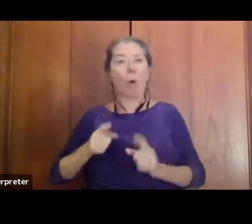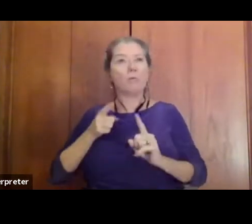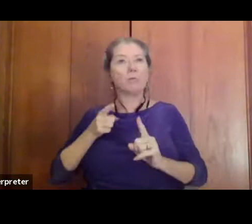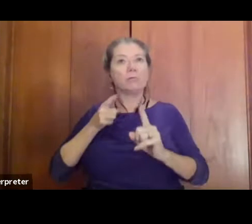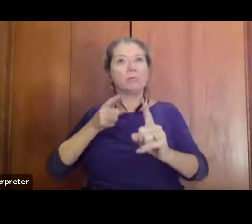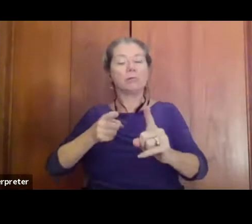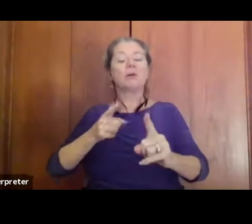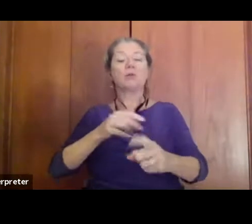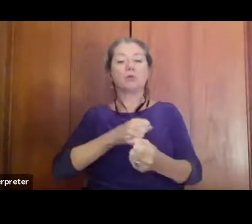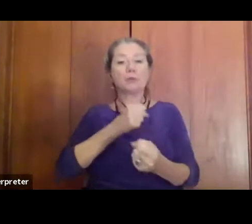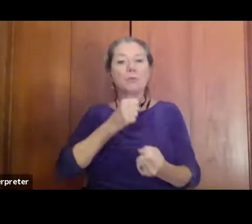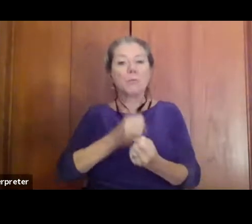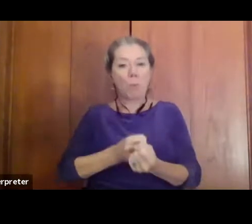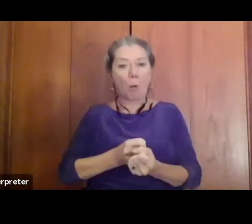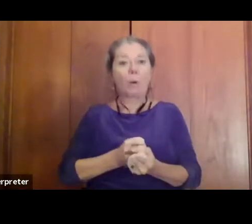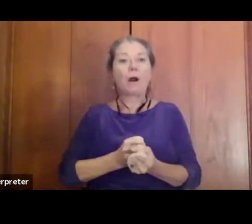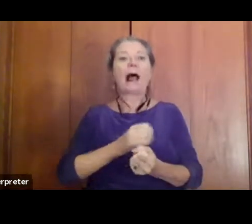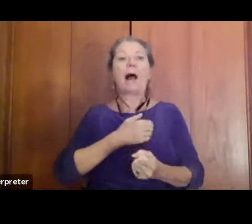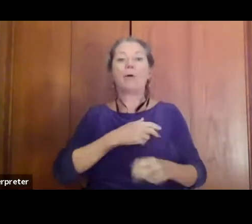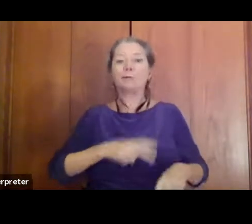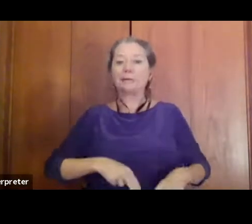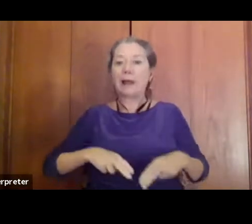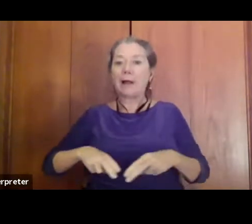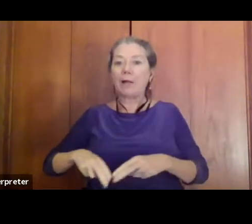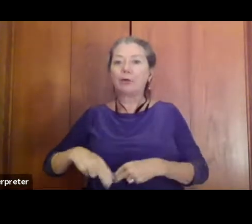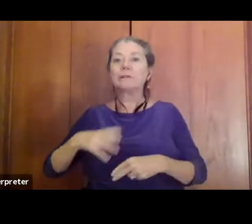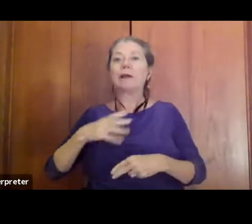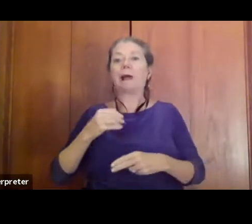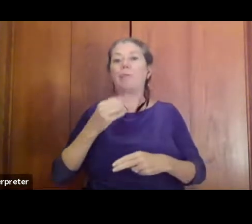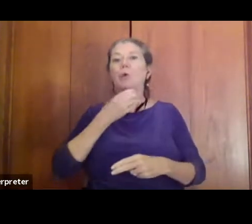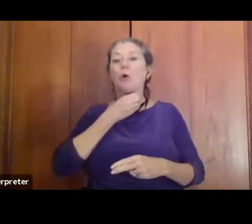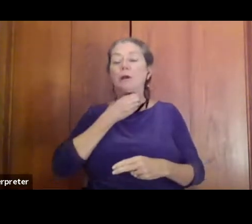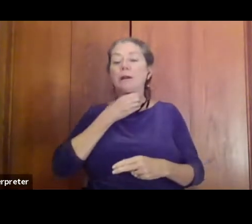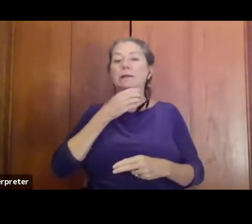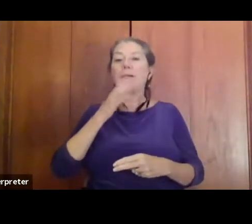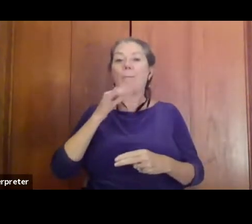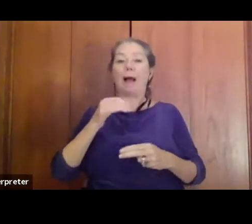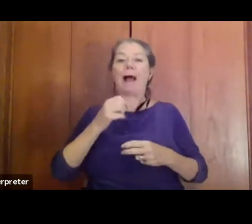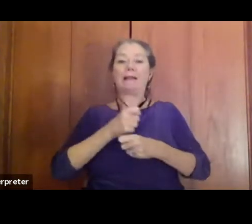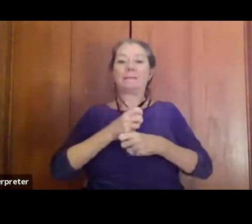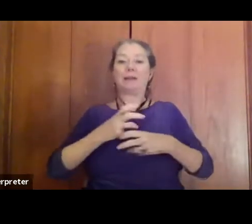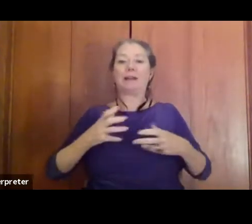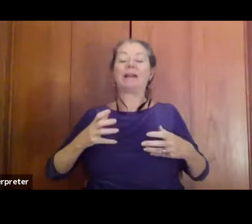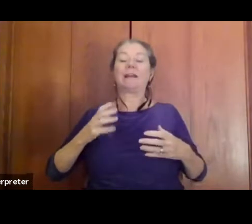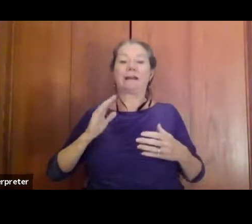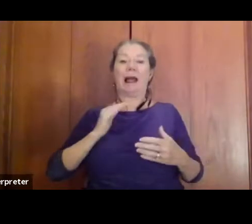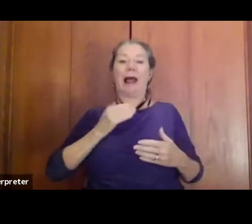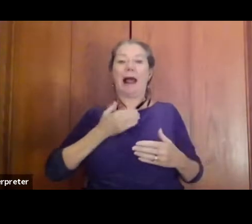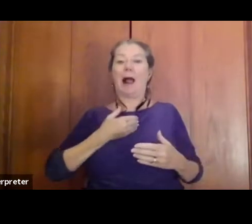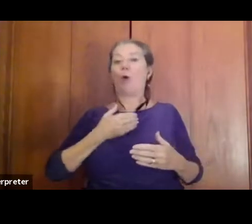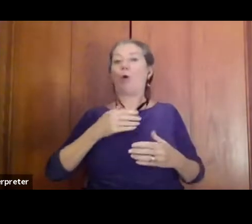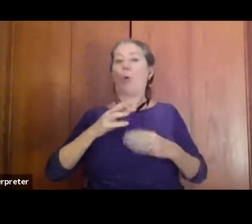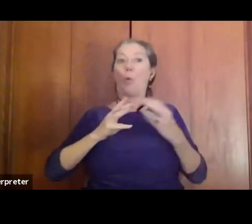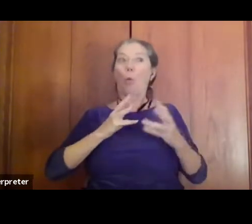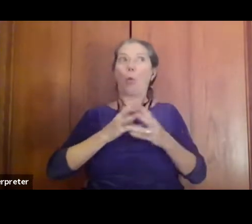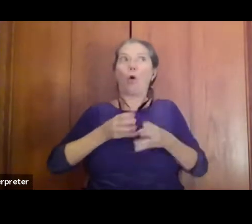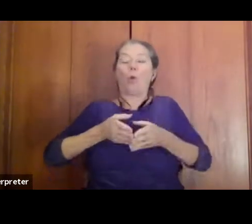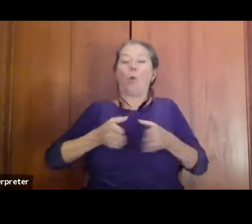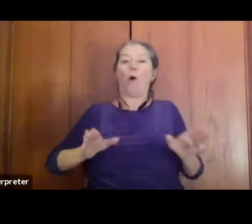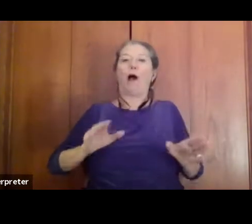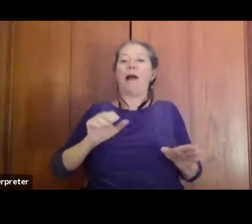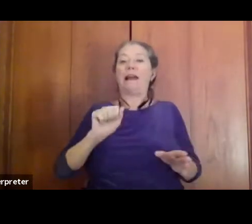to support our sailors and Marines by expanding the world fighting advantage we currently